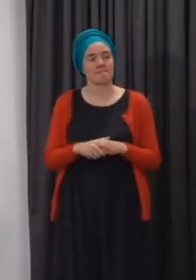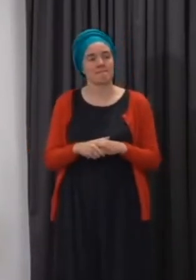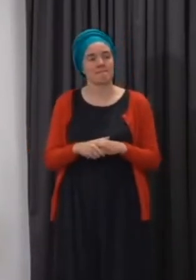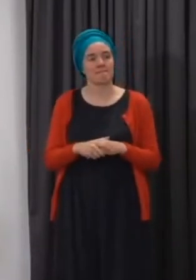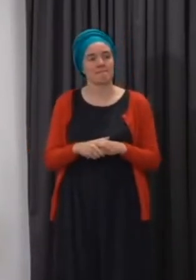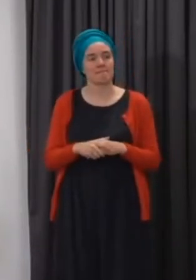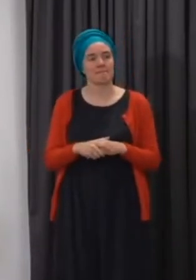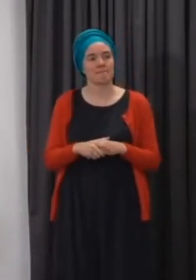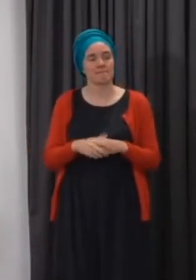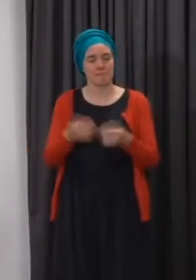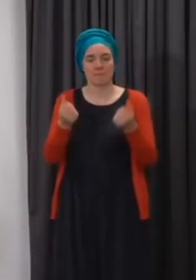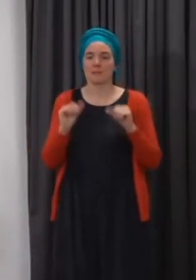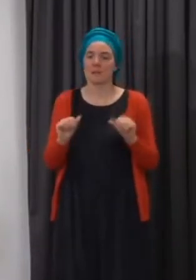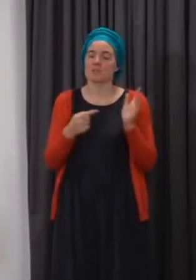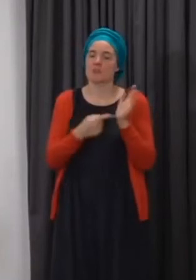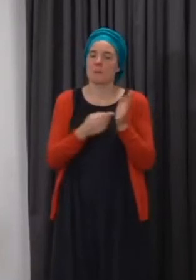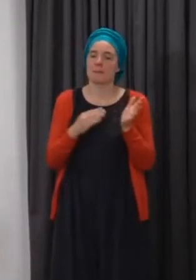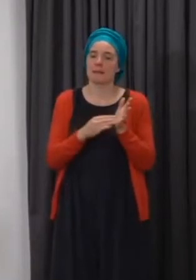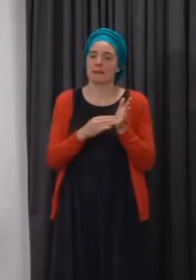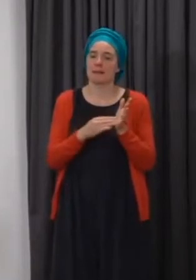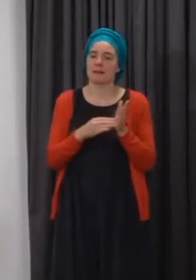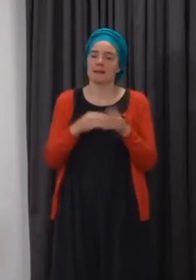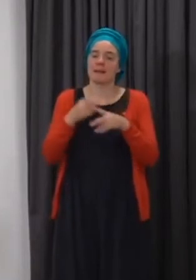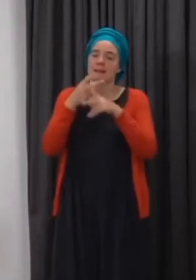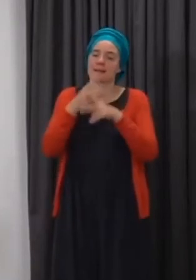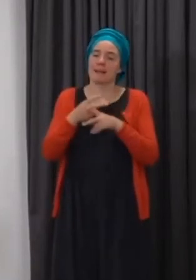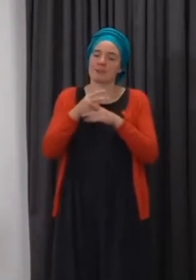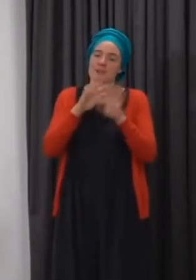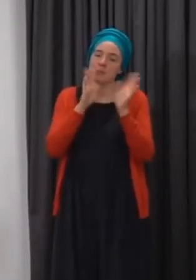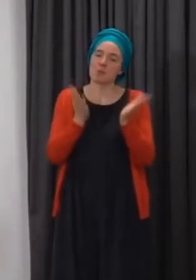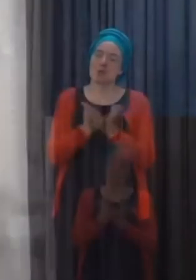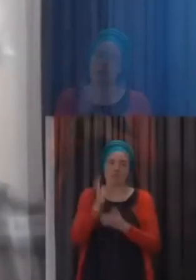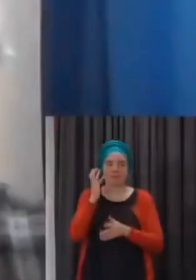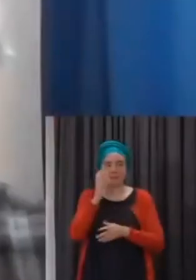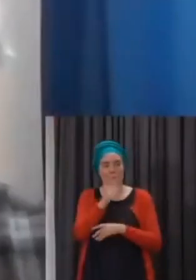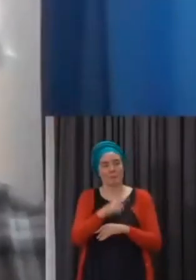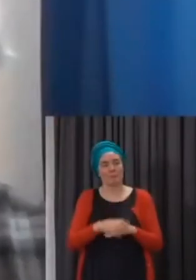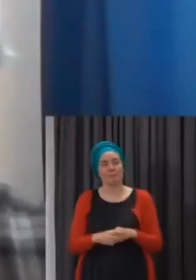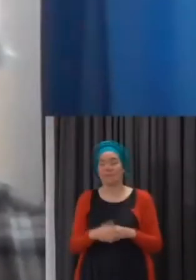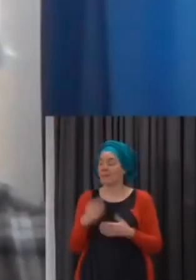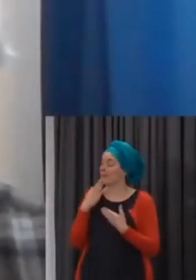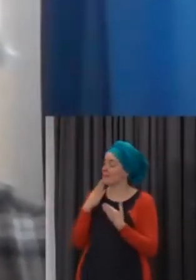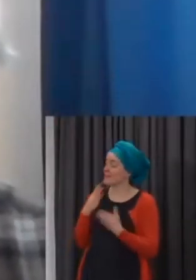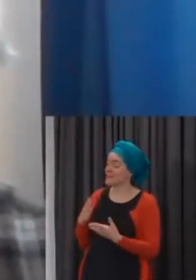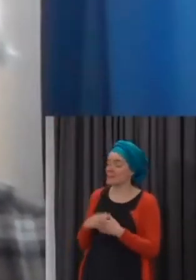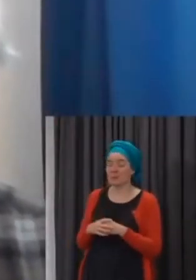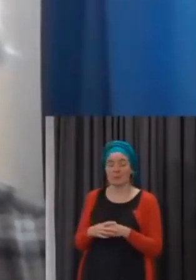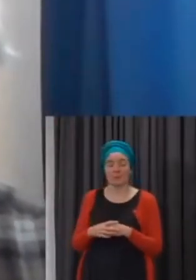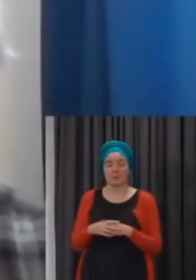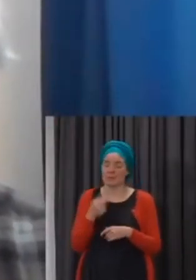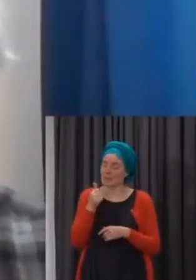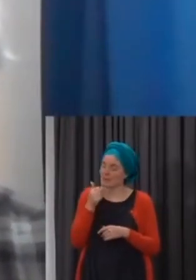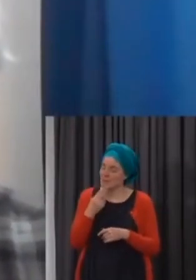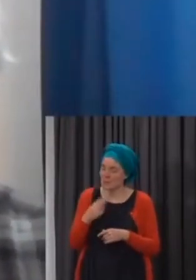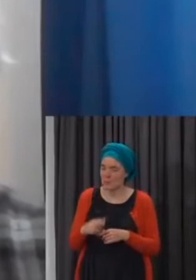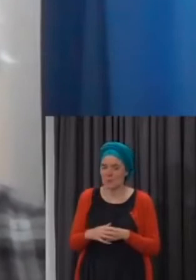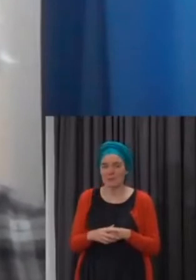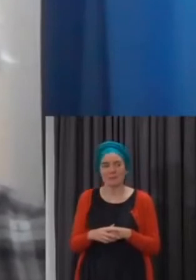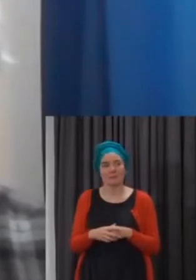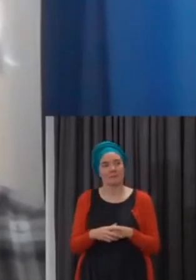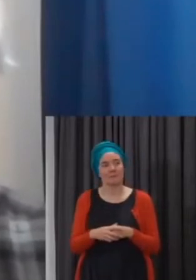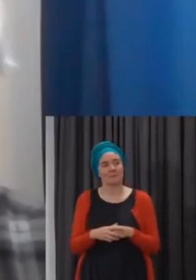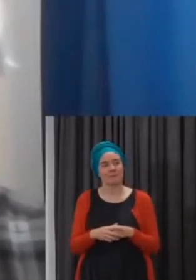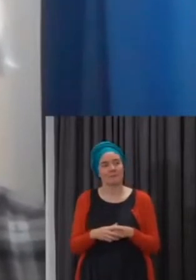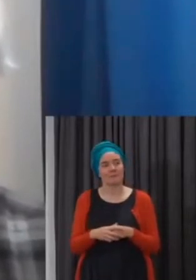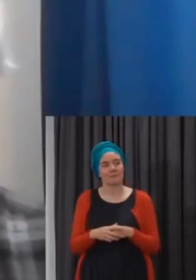moving to Tom Magner from Carers World Radio. Thank you. Thank you very much indeed, Dr. Goodall. Good afternoon to you. There's